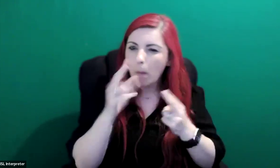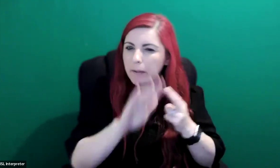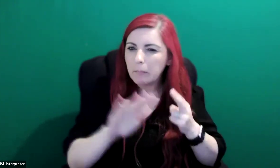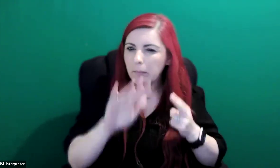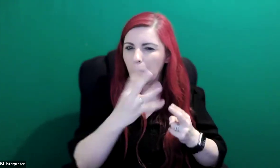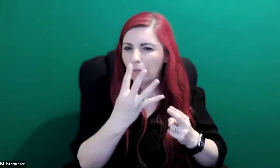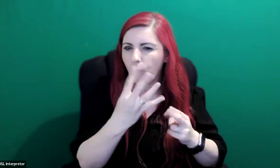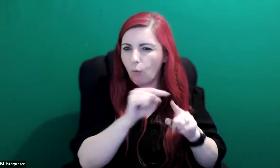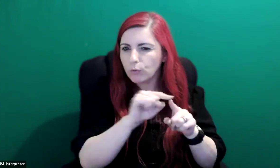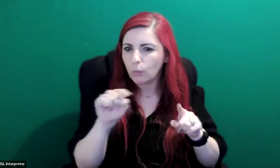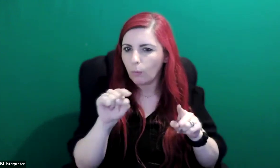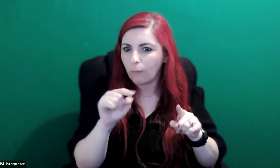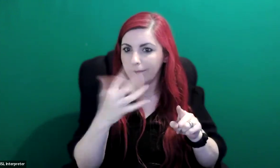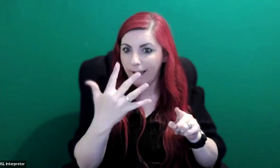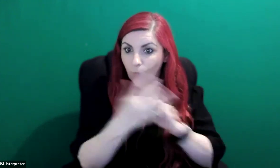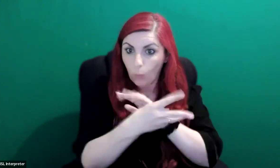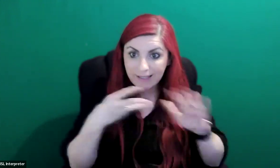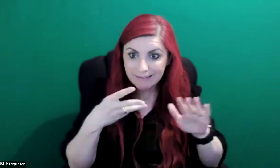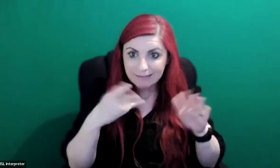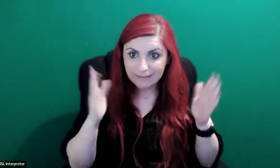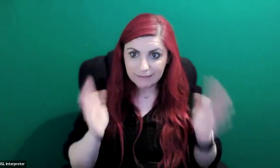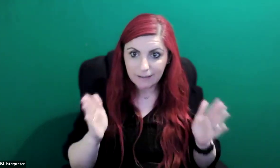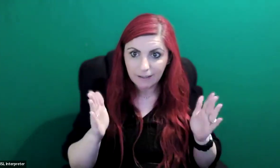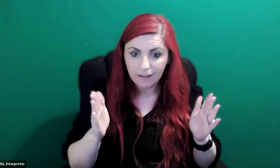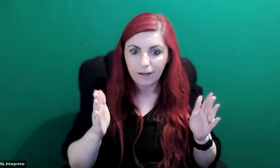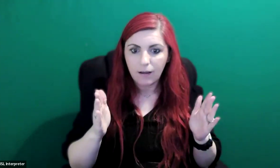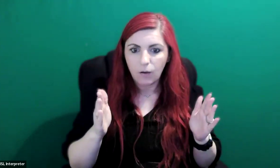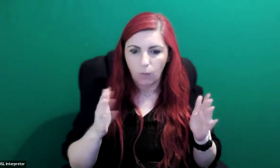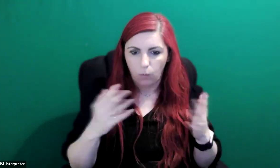to 5 weeks, we had